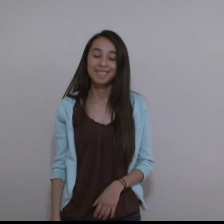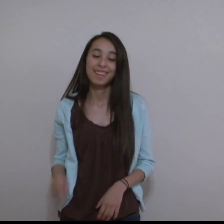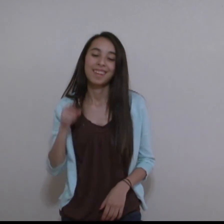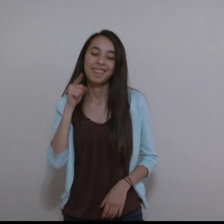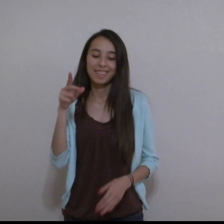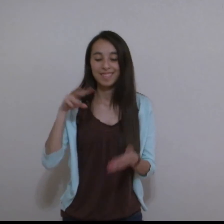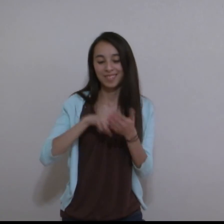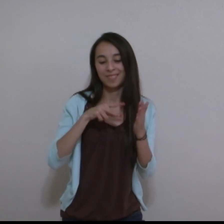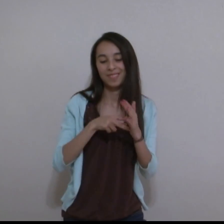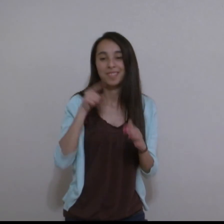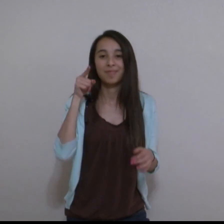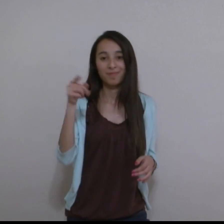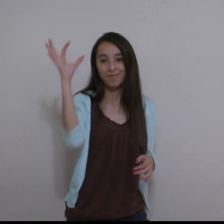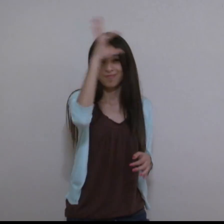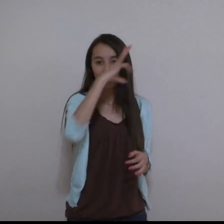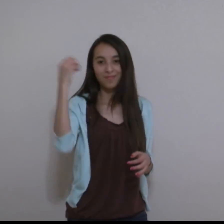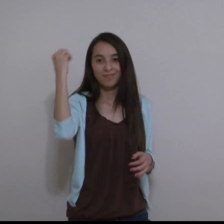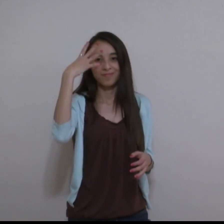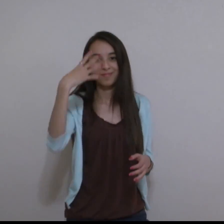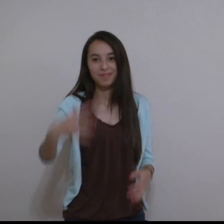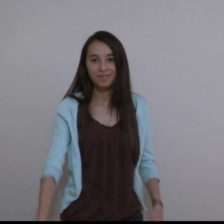That's what makes you beautiful Wh letters Poor I can't you're You're